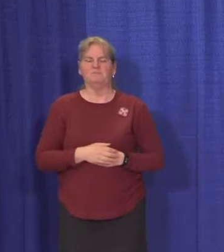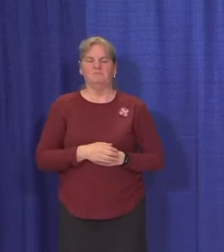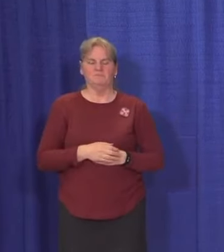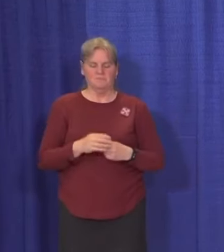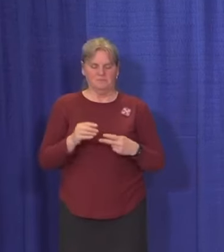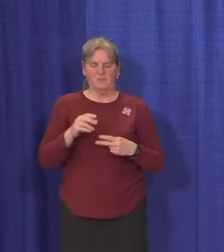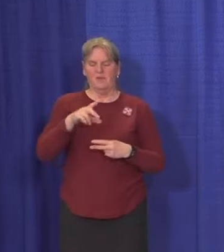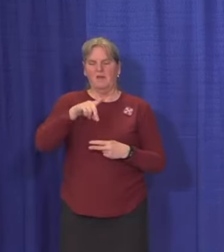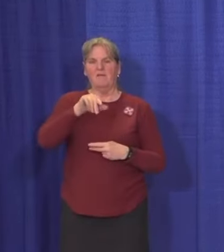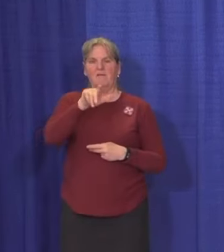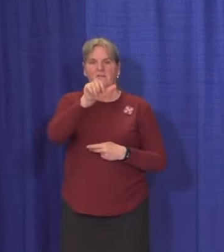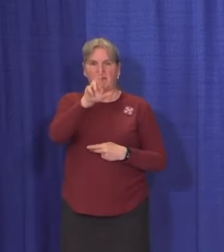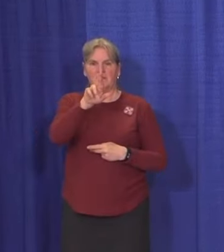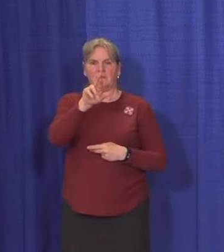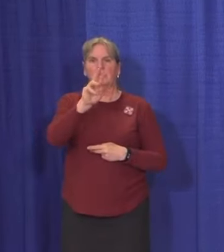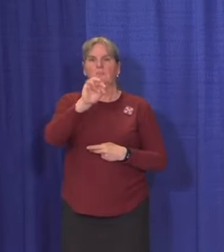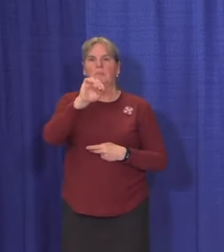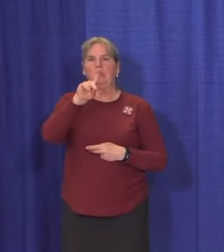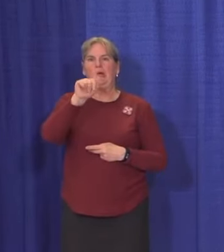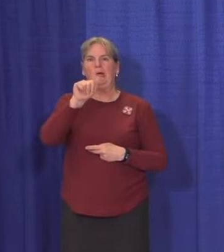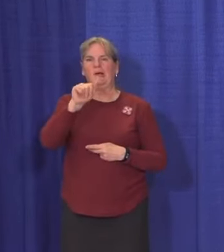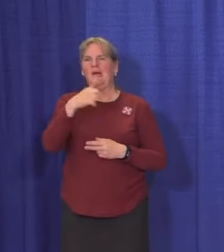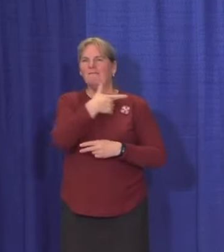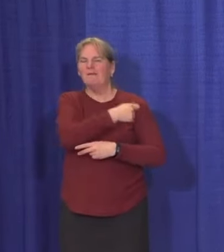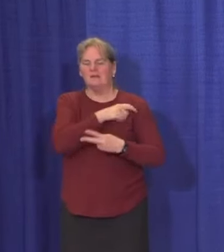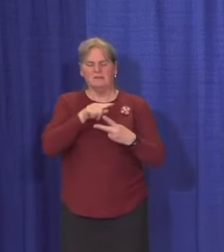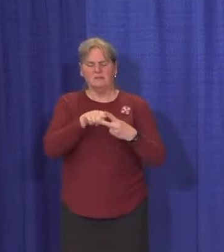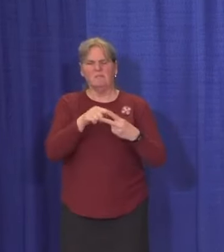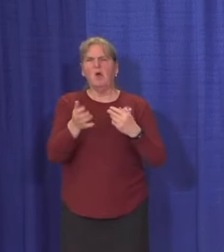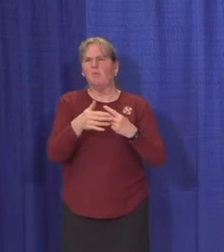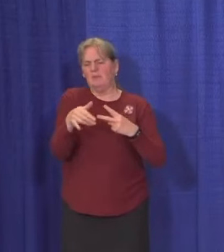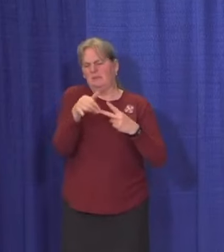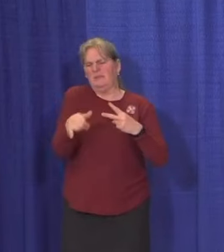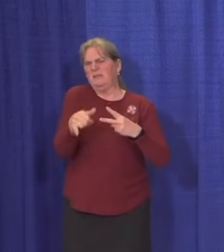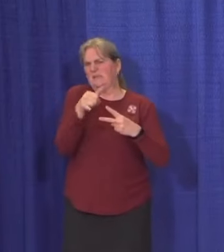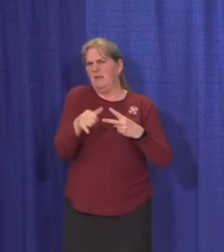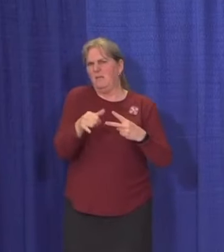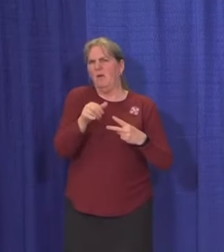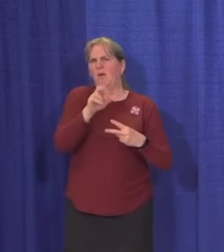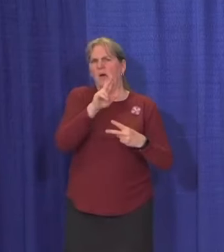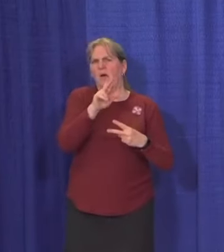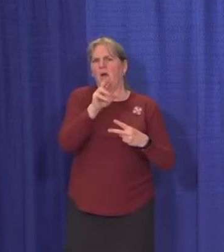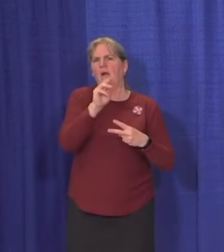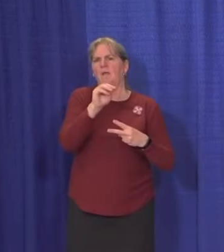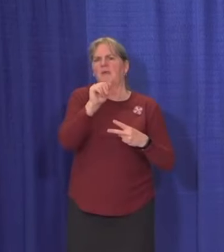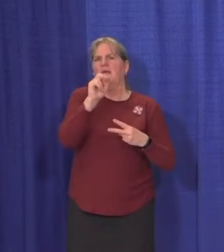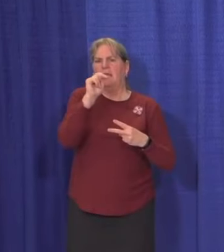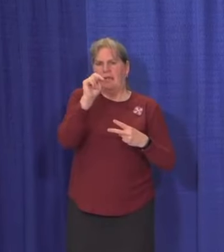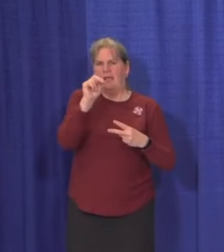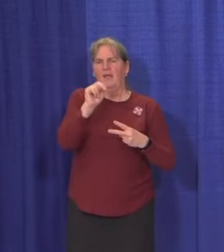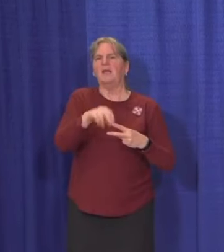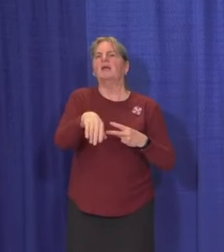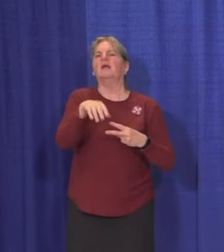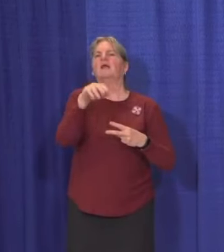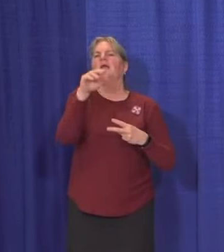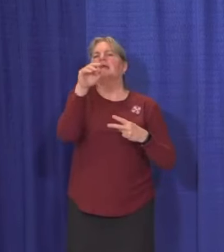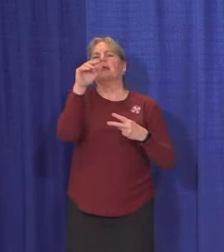very similar messenger RNA or mRNA vaccines. And although